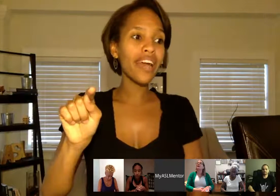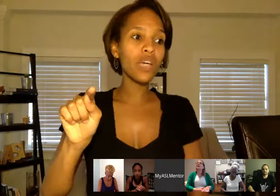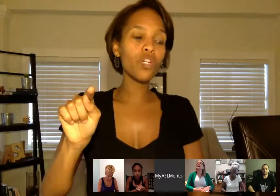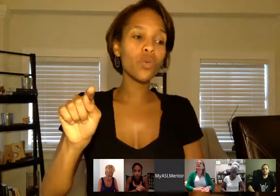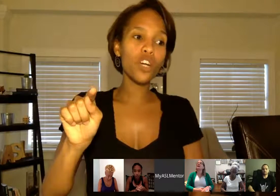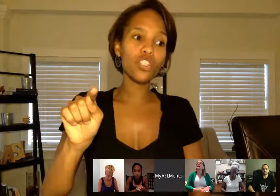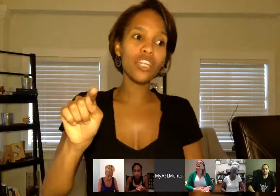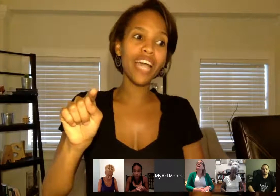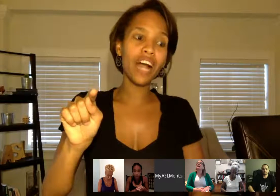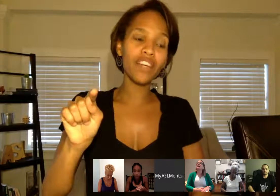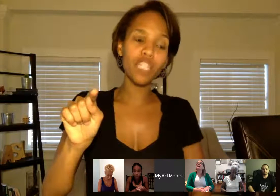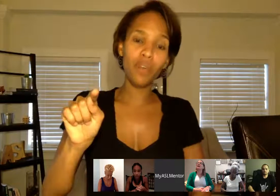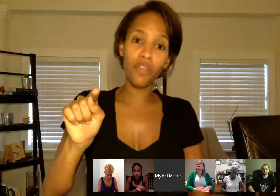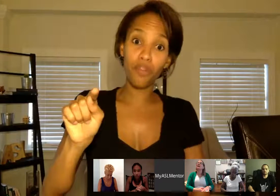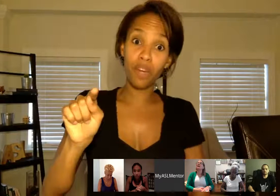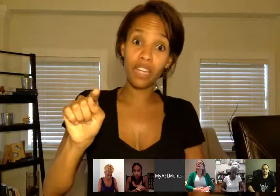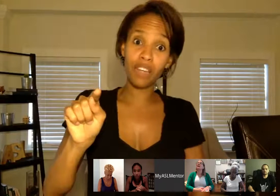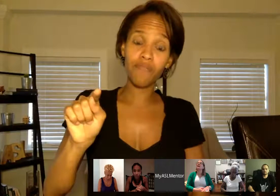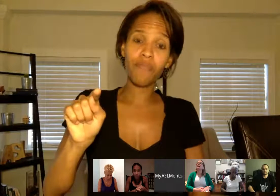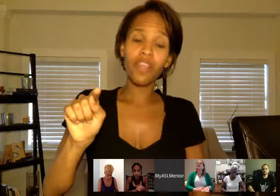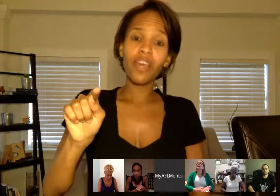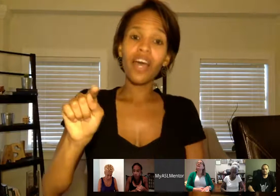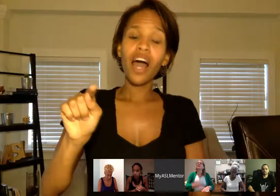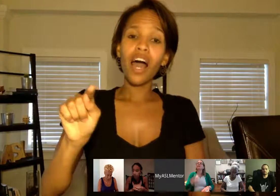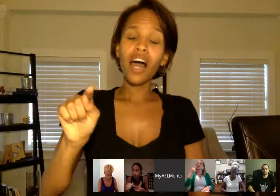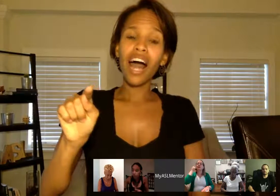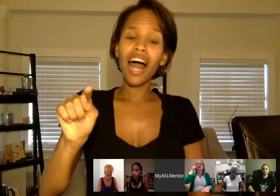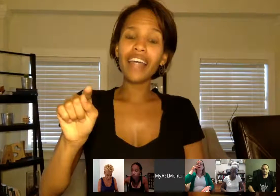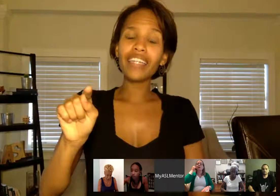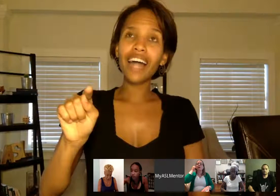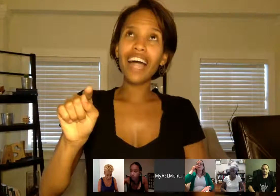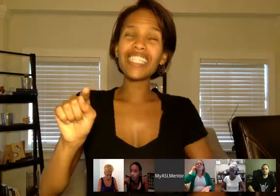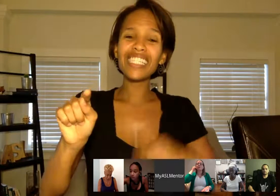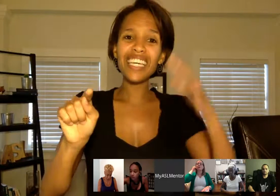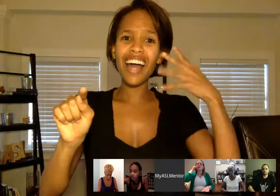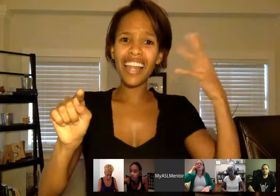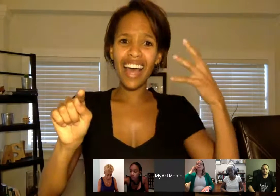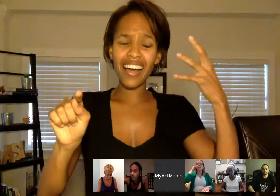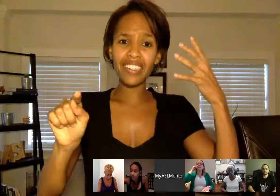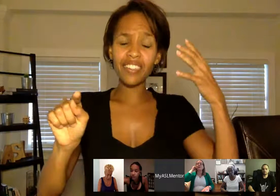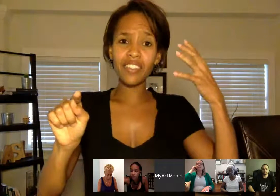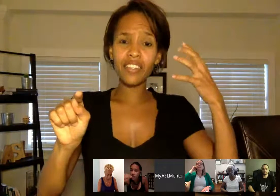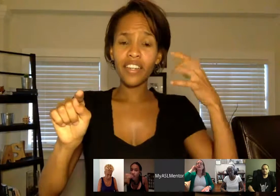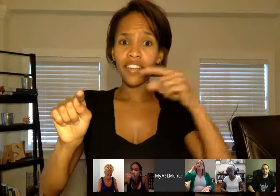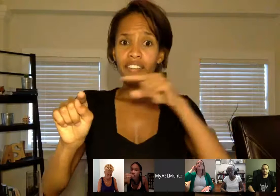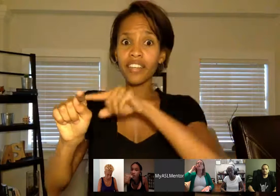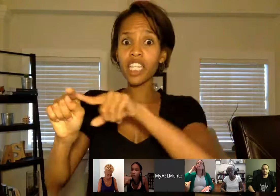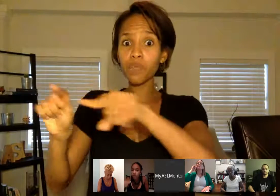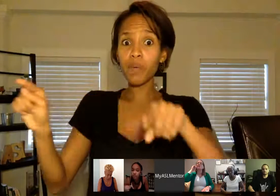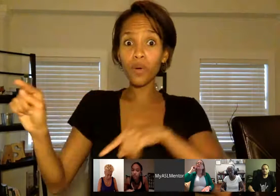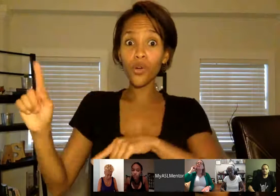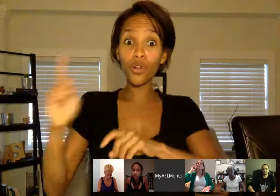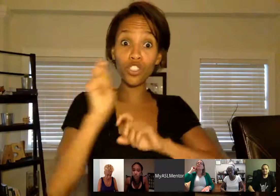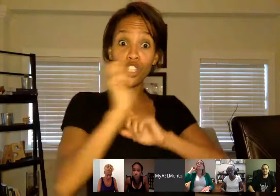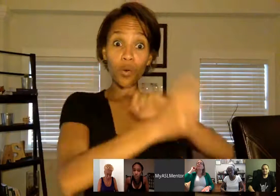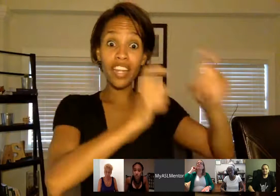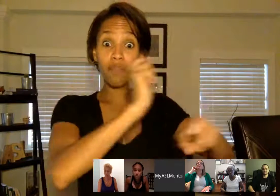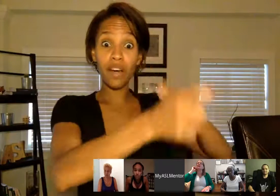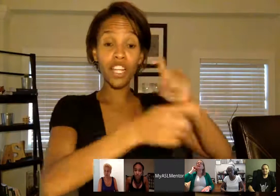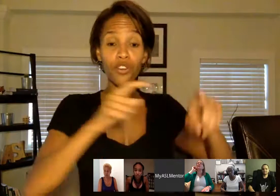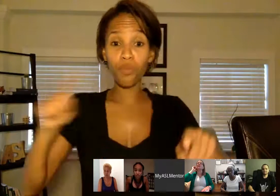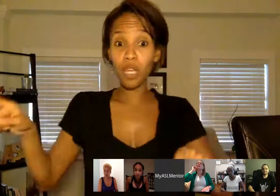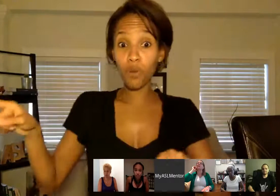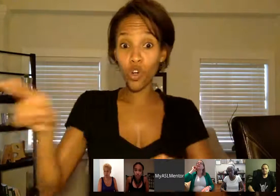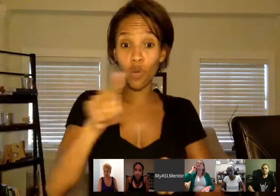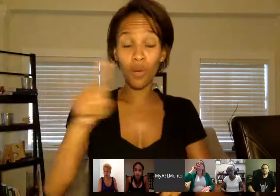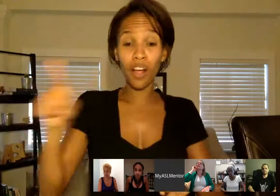want anyone questioning how they spent their money. I see that as these people who are donating